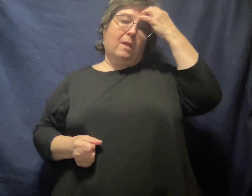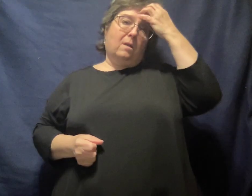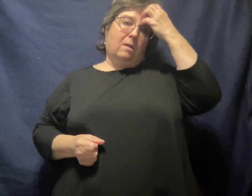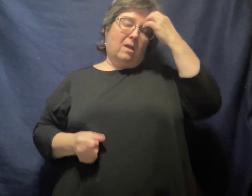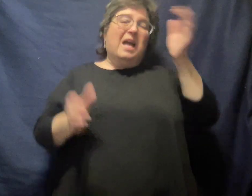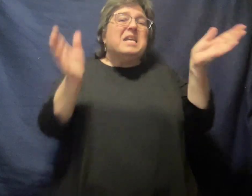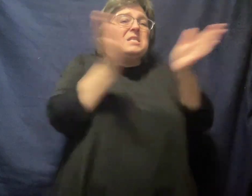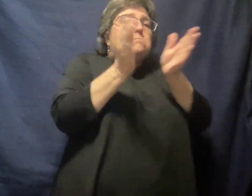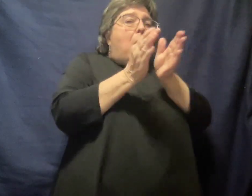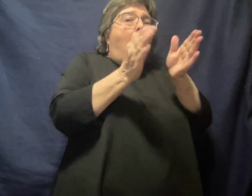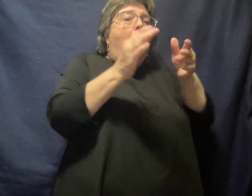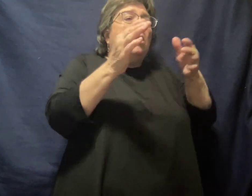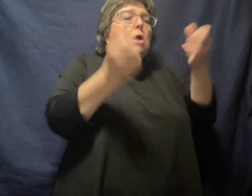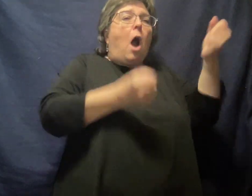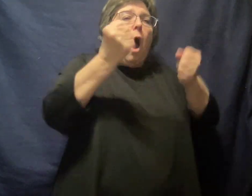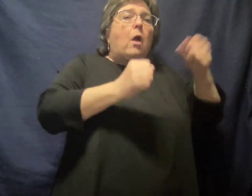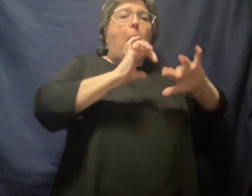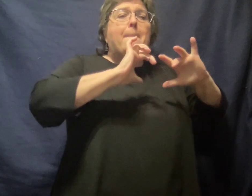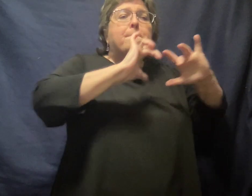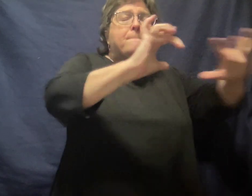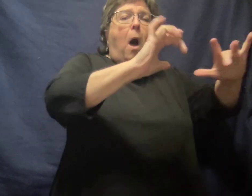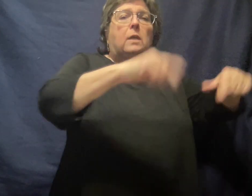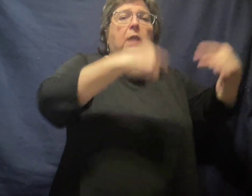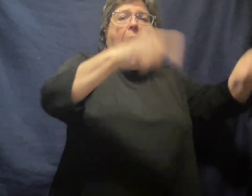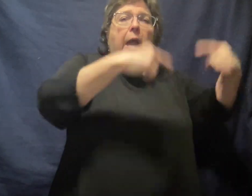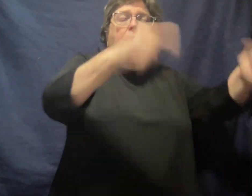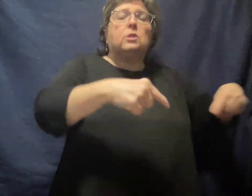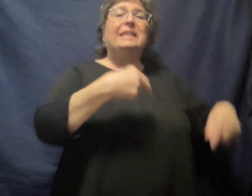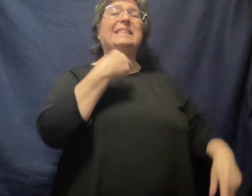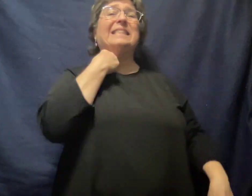with ball tires and it's blocking a main intersection that had just been cleared because it got stuck.